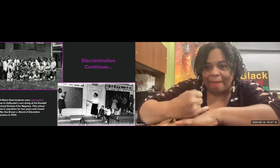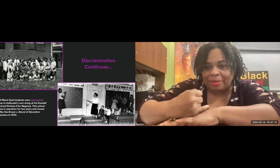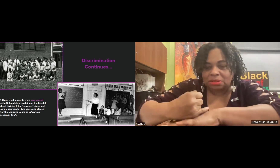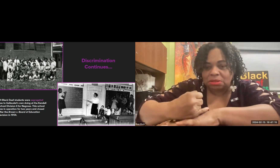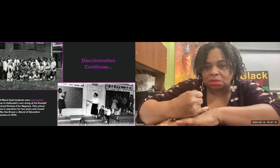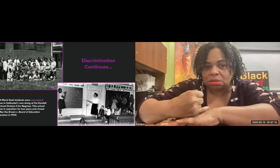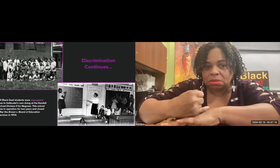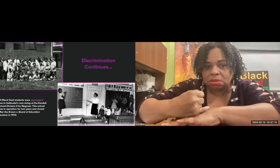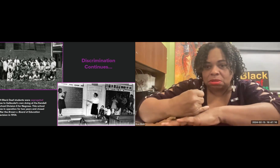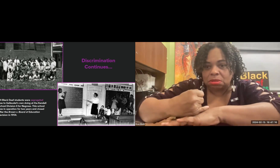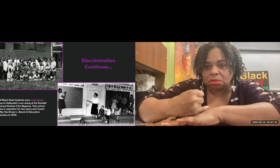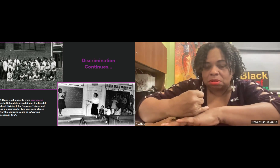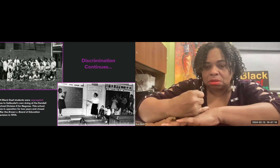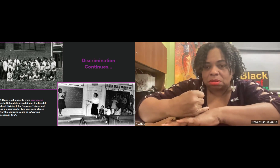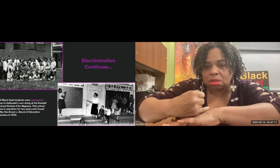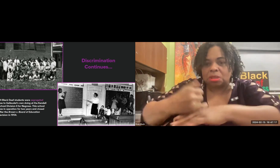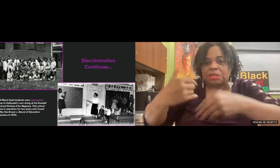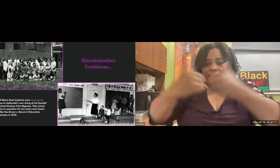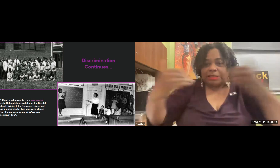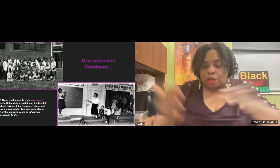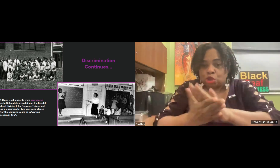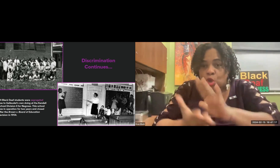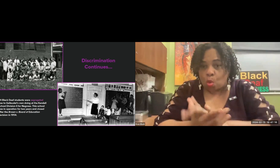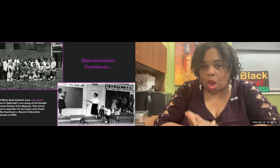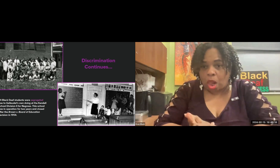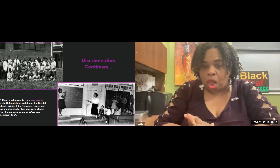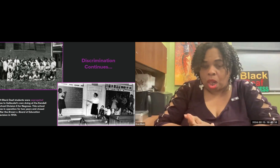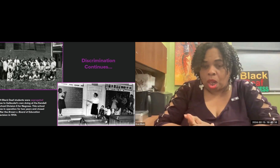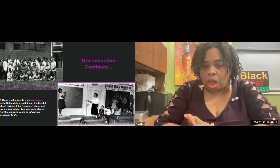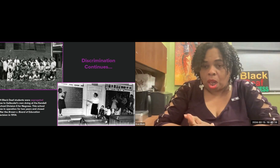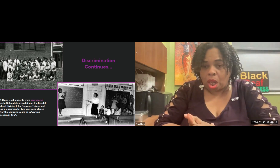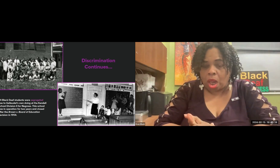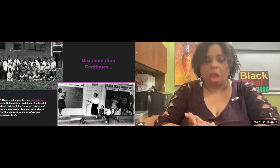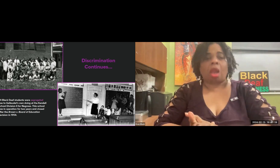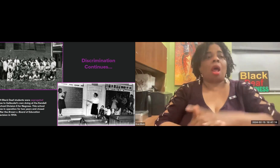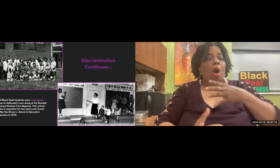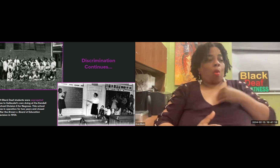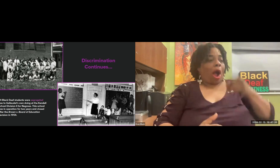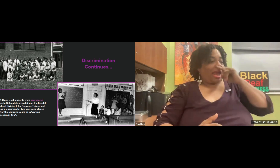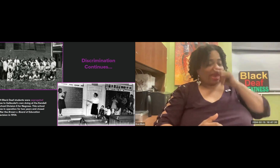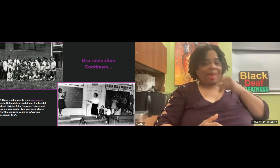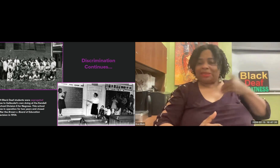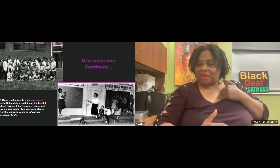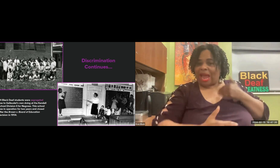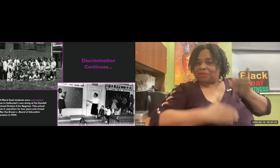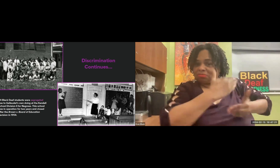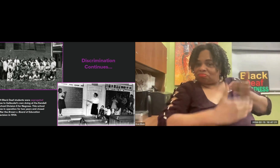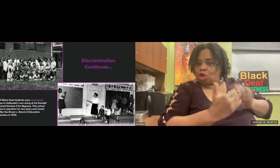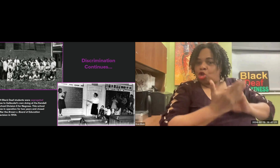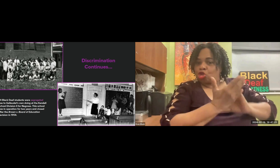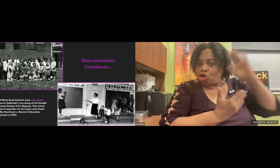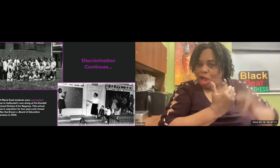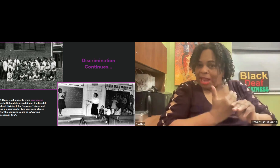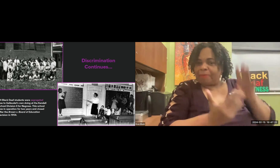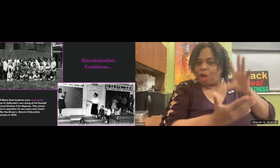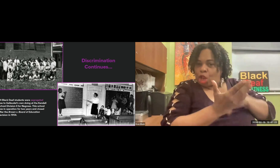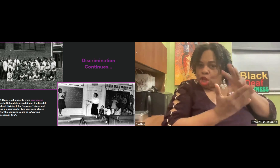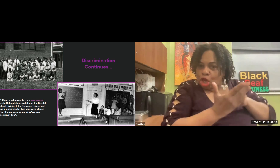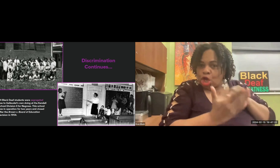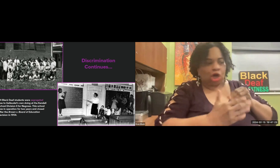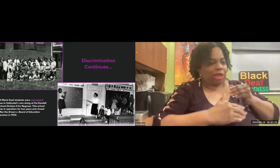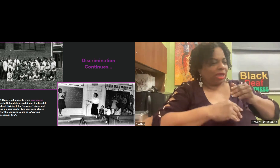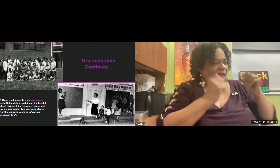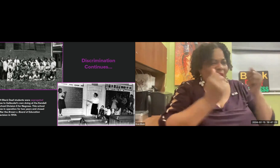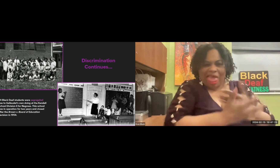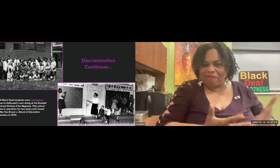And get this, they were on the campus of Gallaudet University in a separate school. White deaf